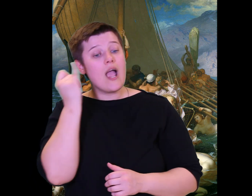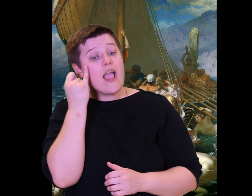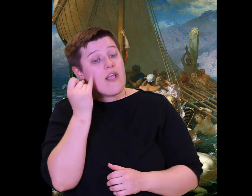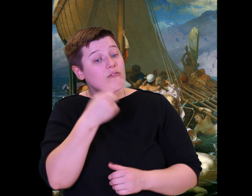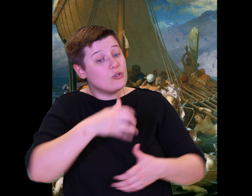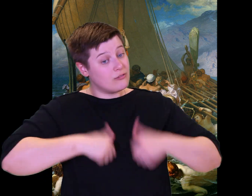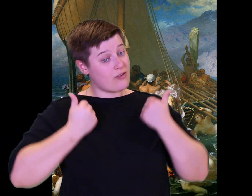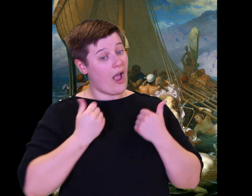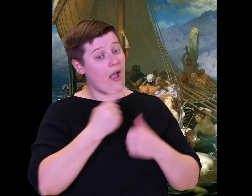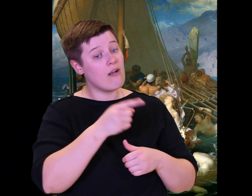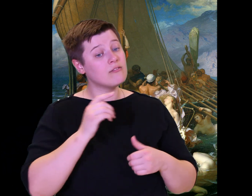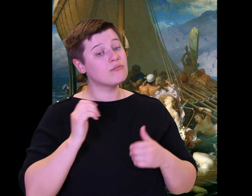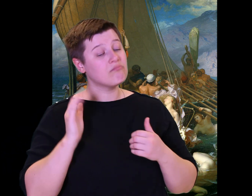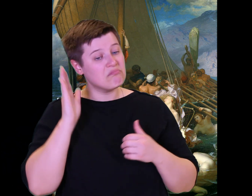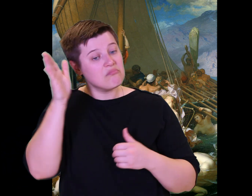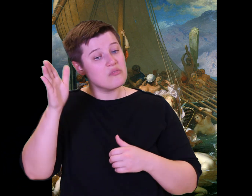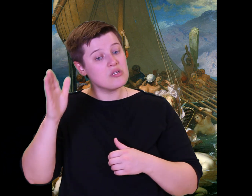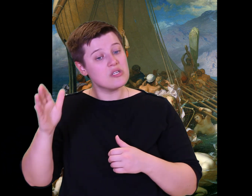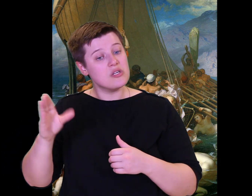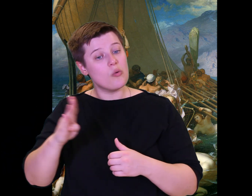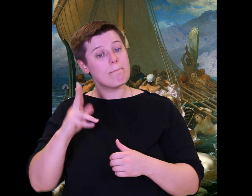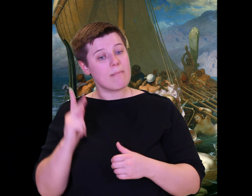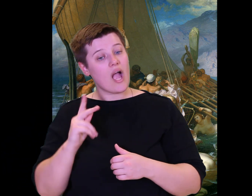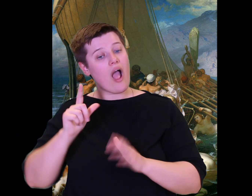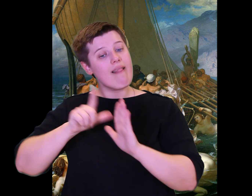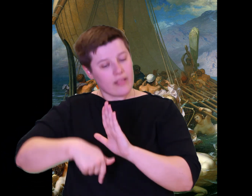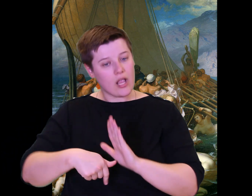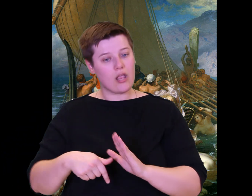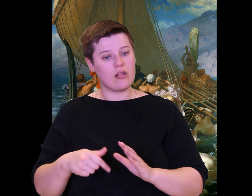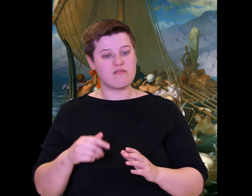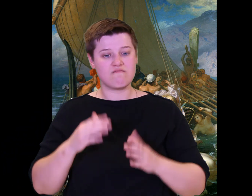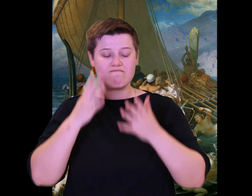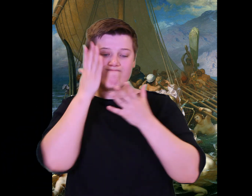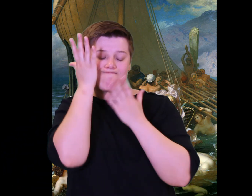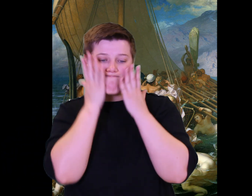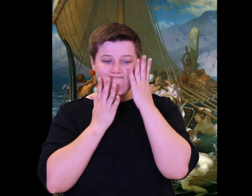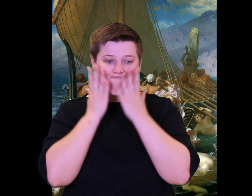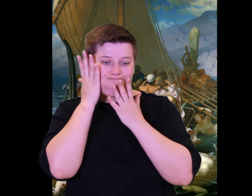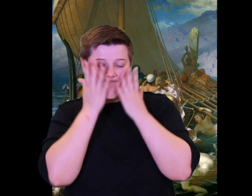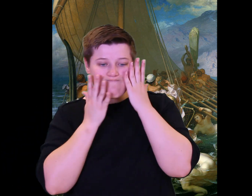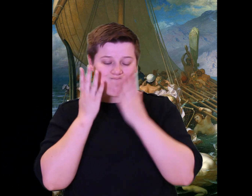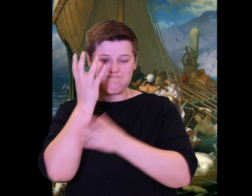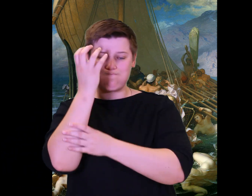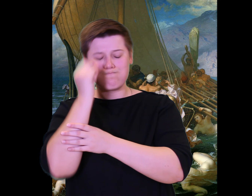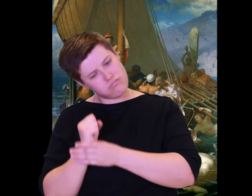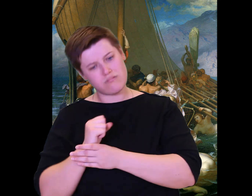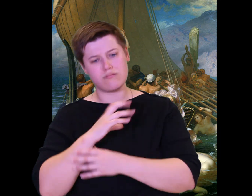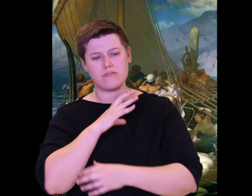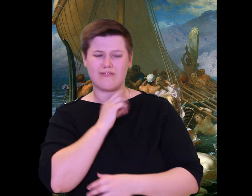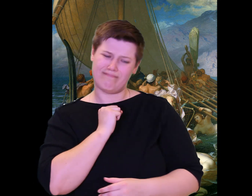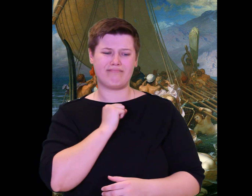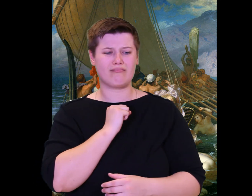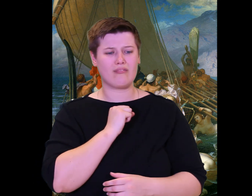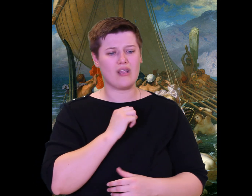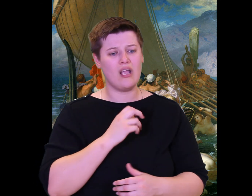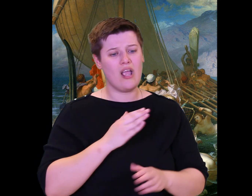crew. Even if you survive, you will return late and humiliated, having caused the deaths of all your